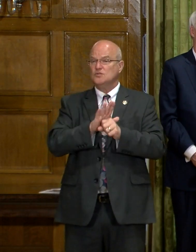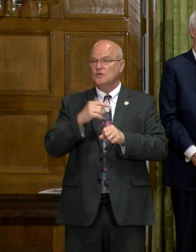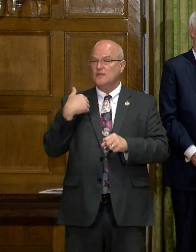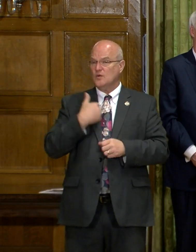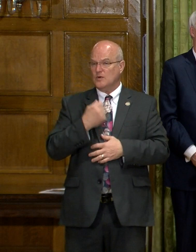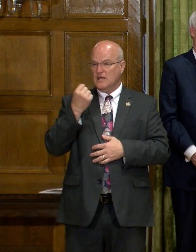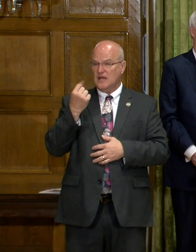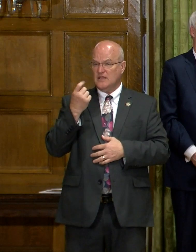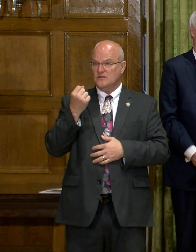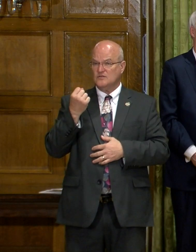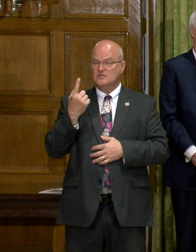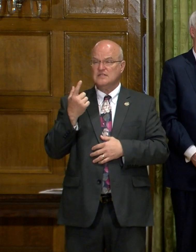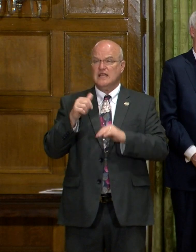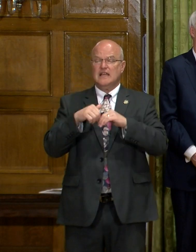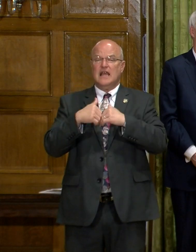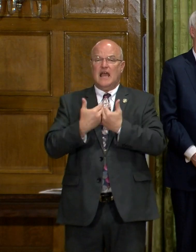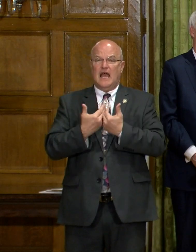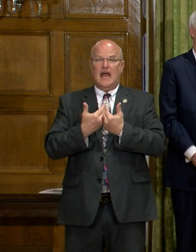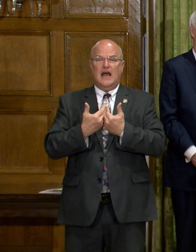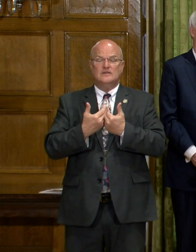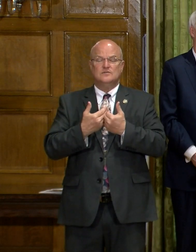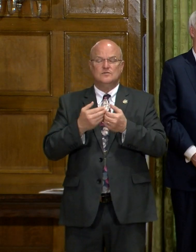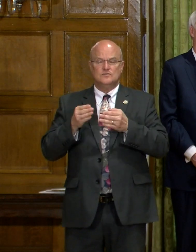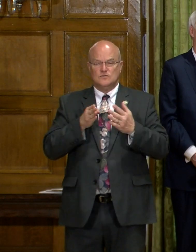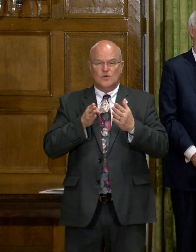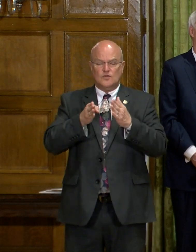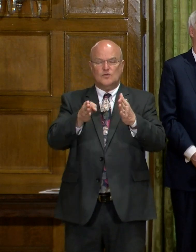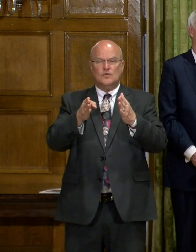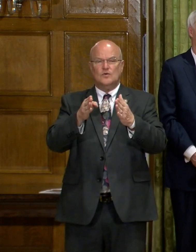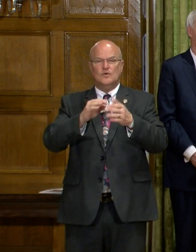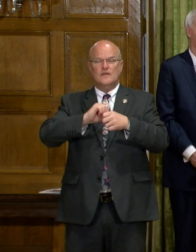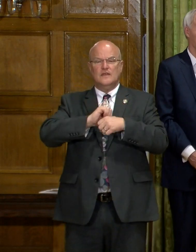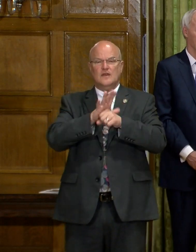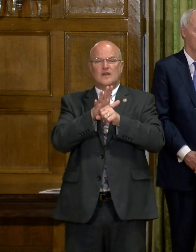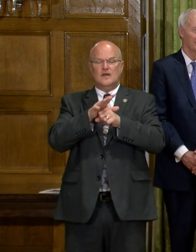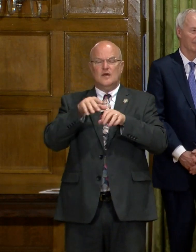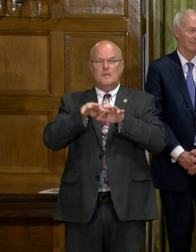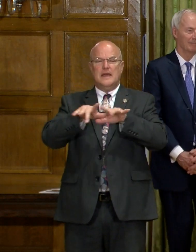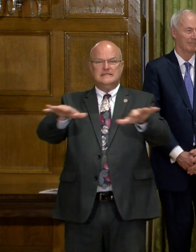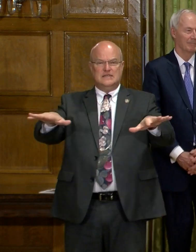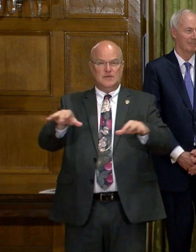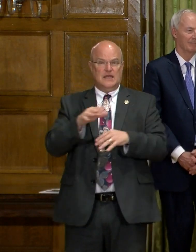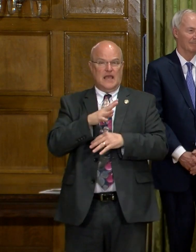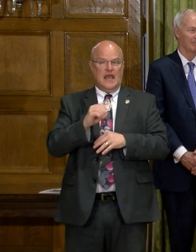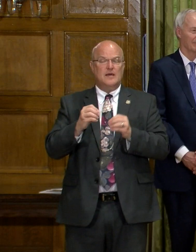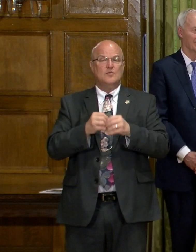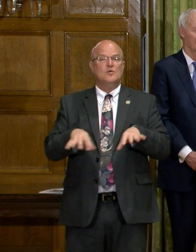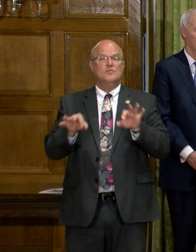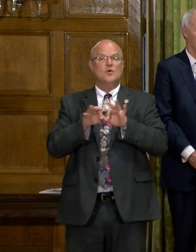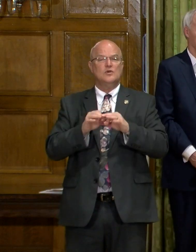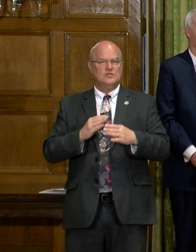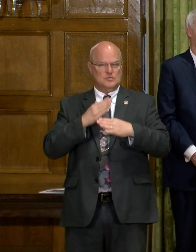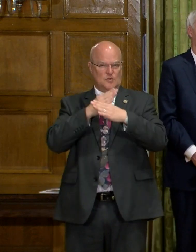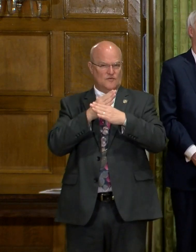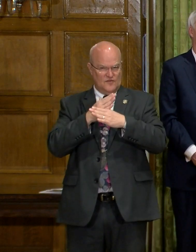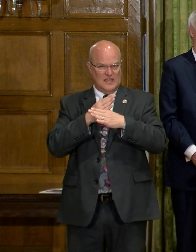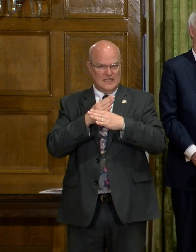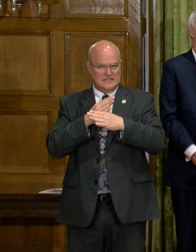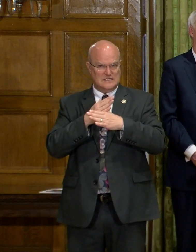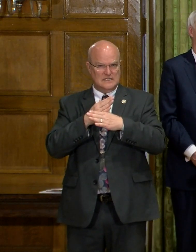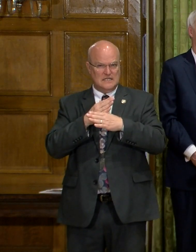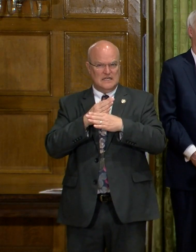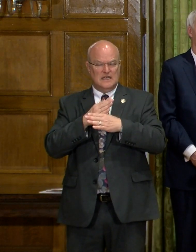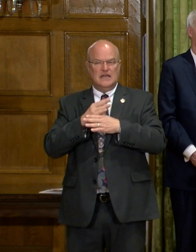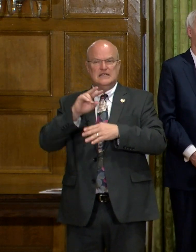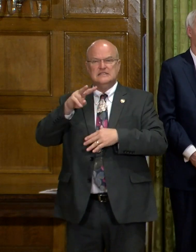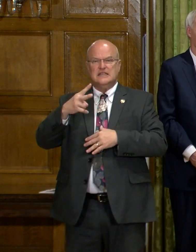we understand how to mitigate the COVID-19 pandemic, and more importantly, to prevent a